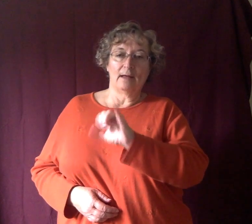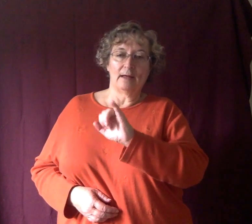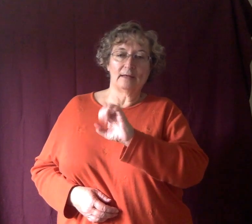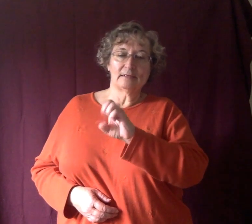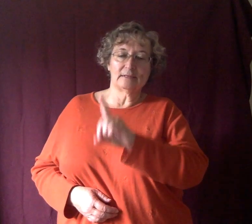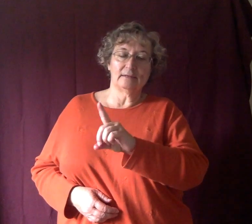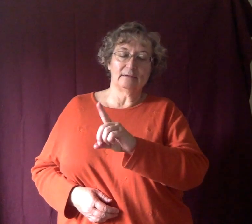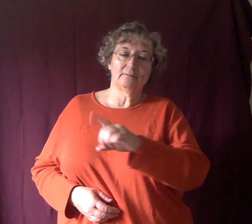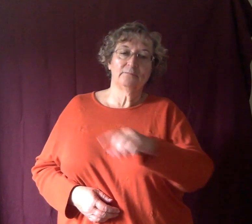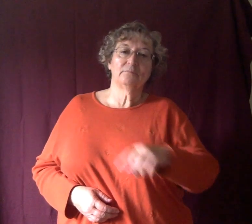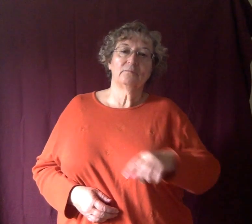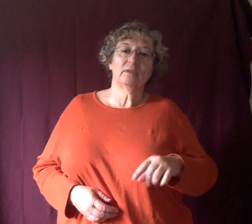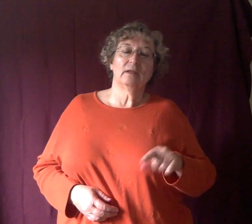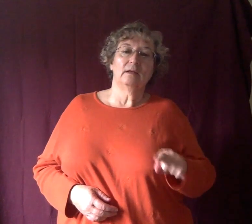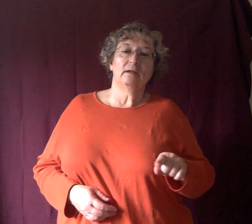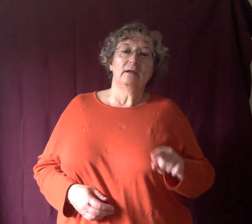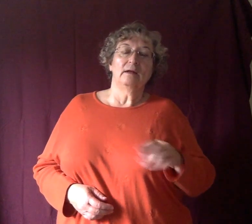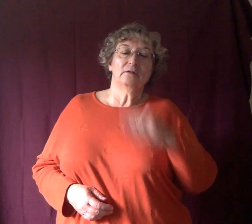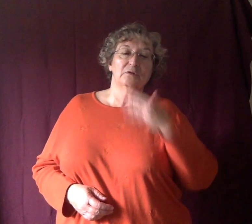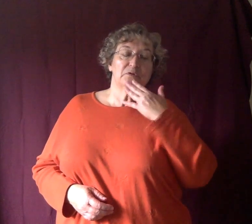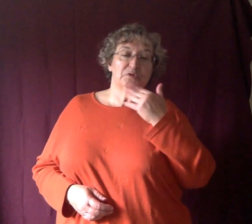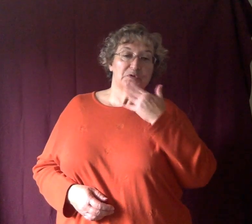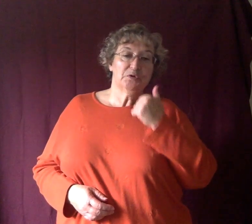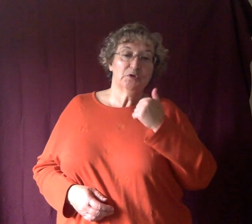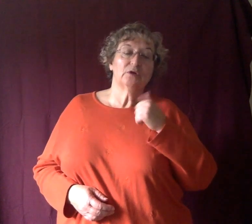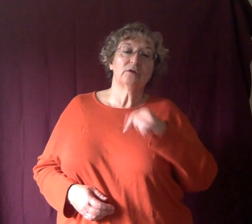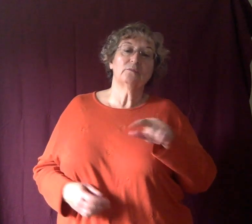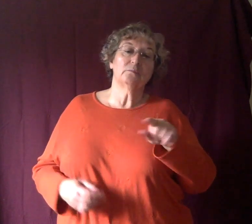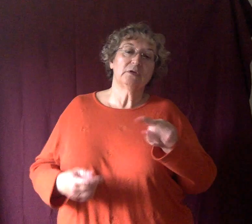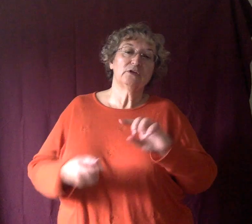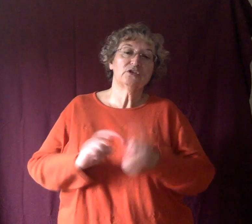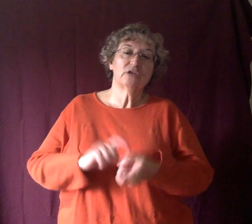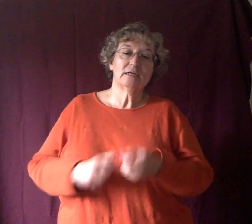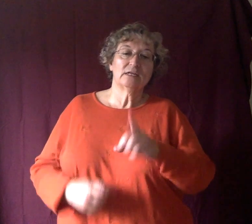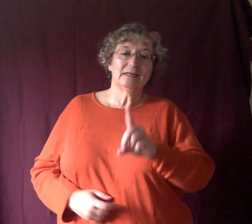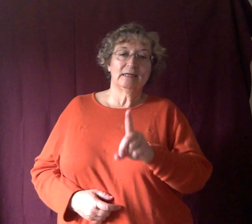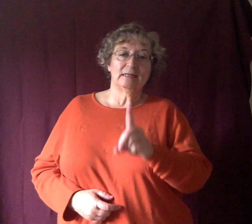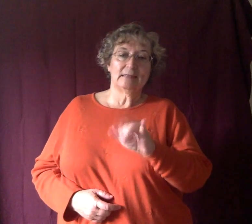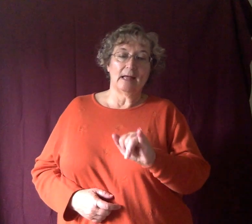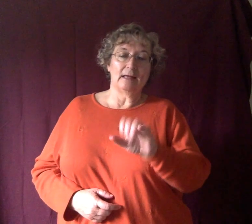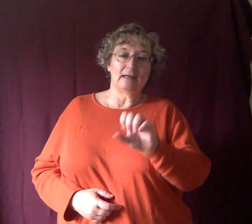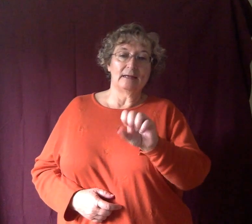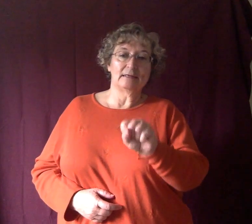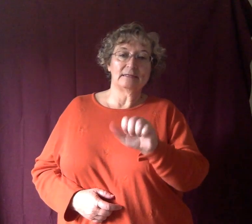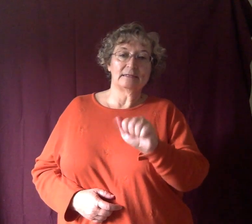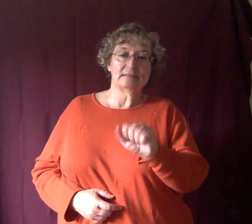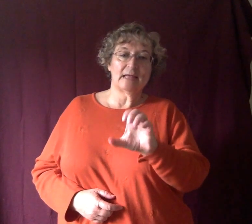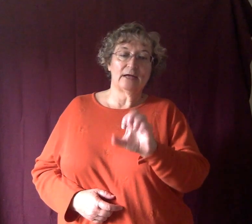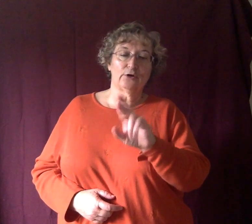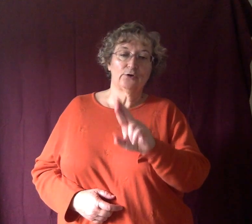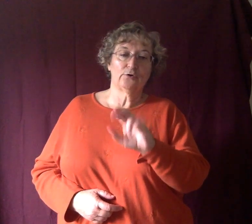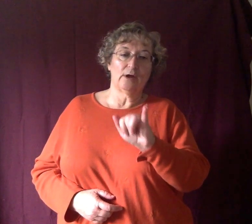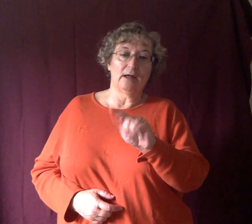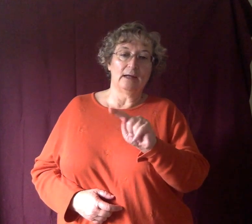turned into disaccharides or monosaccharides. Those are the particles that we're really after. In the small